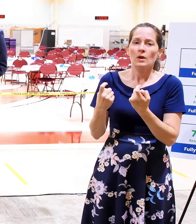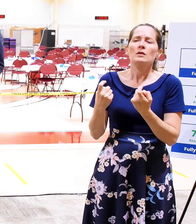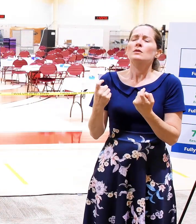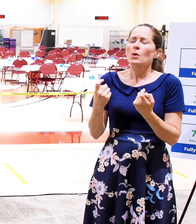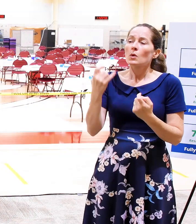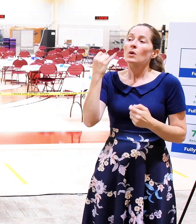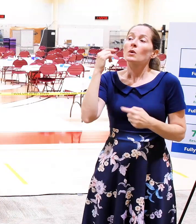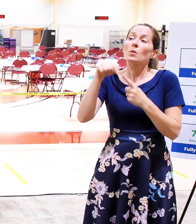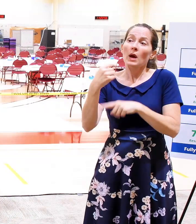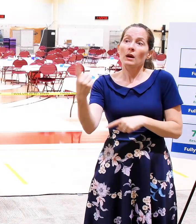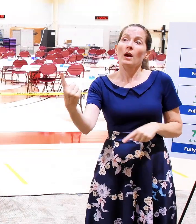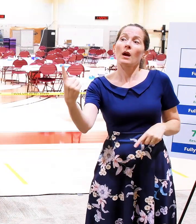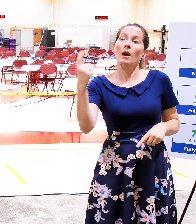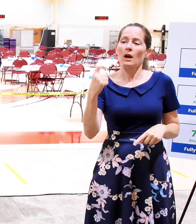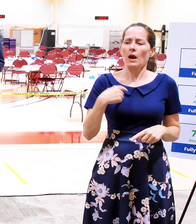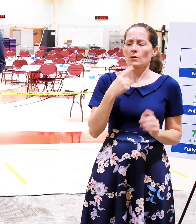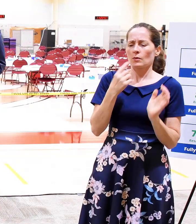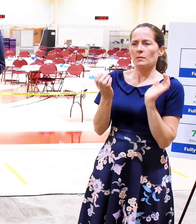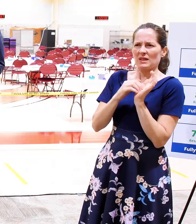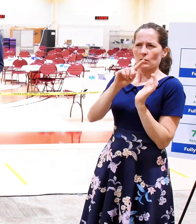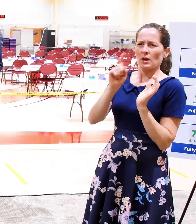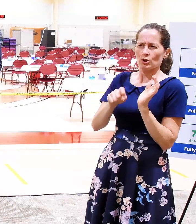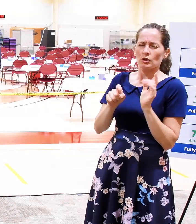repeat the question once asked. Go ahead.